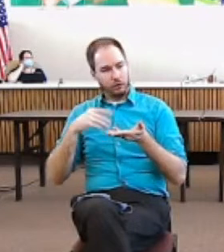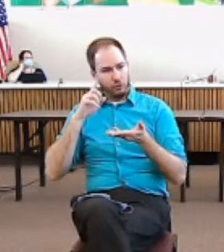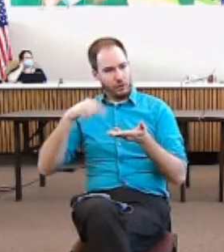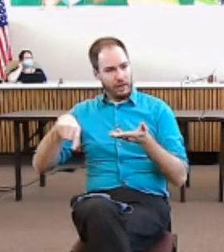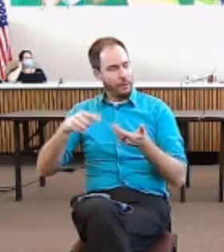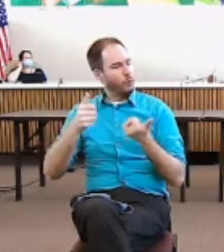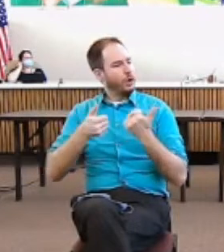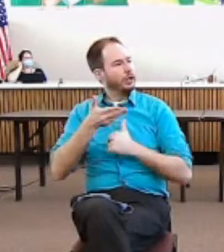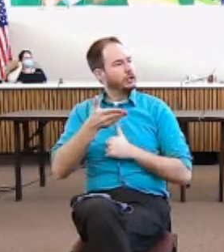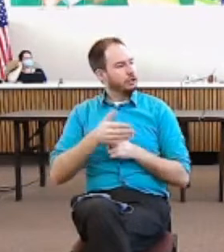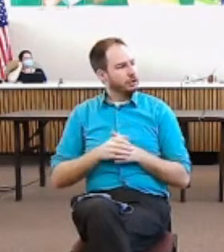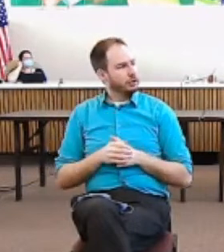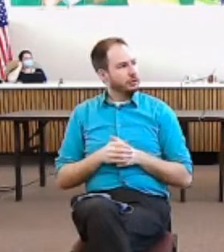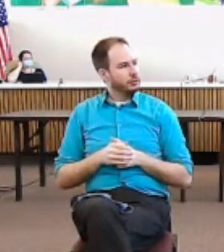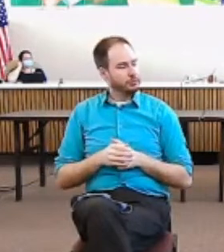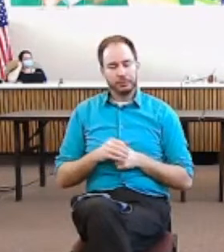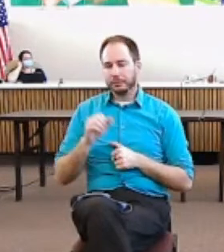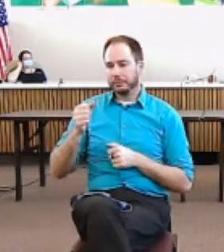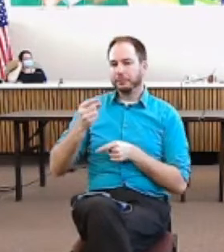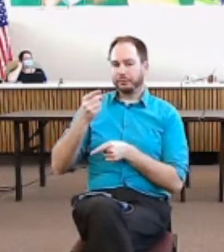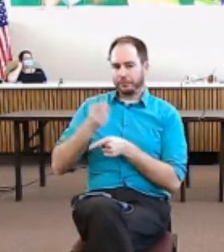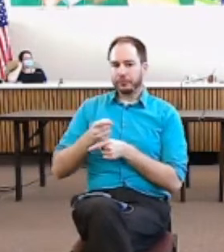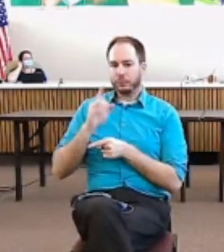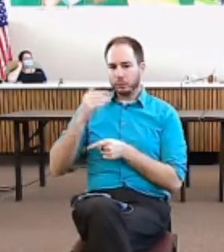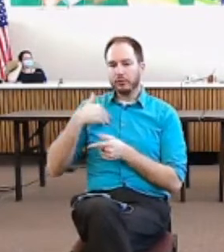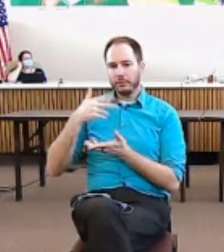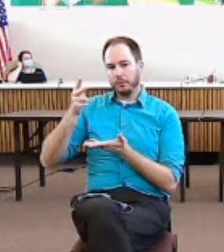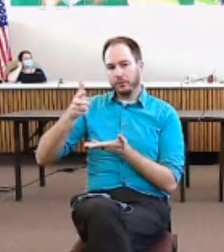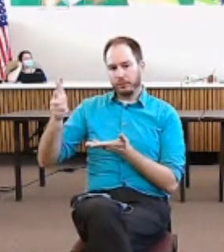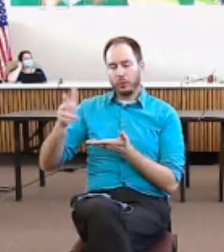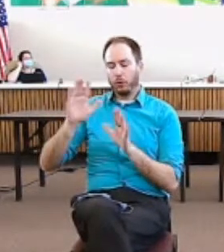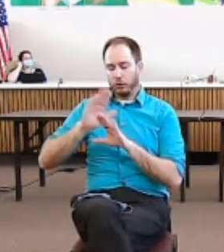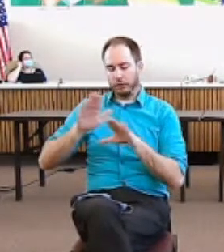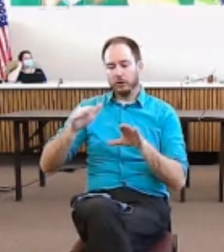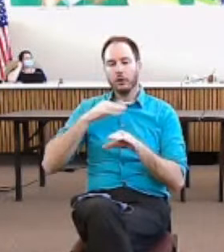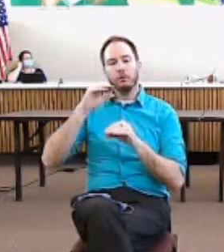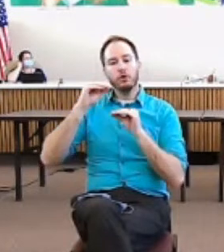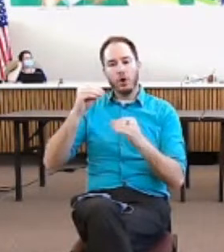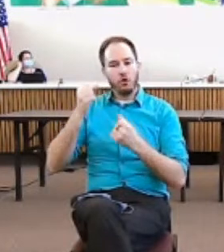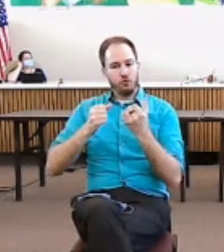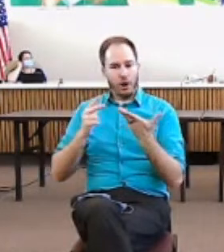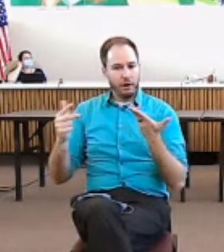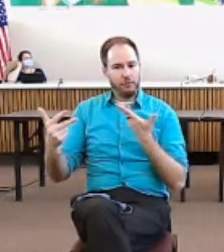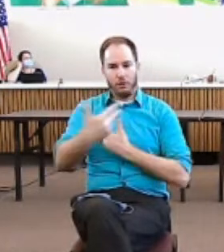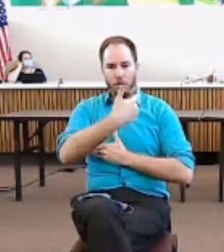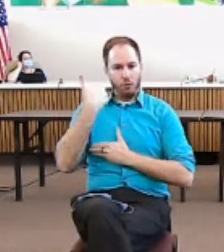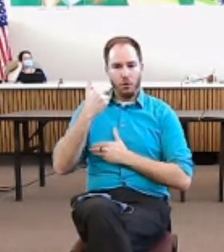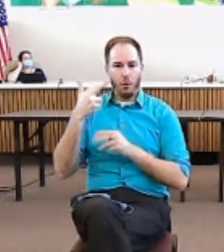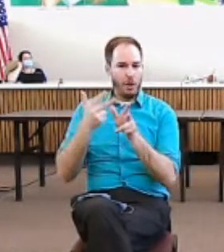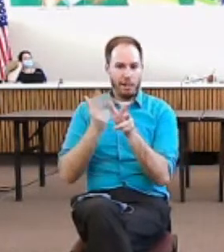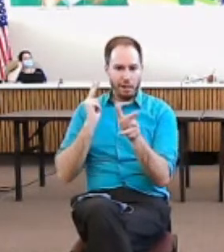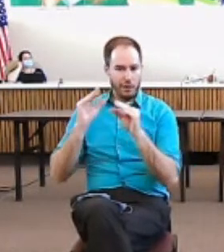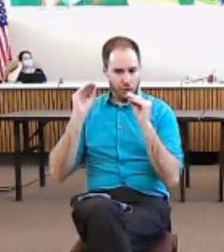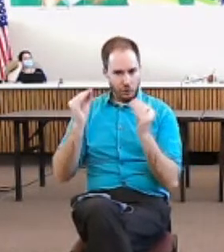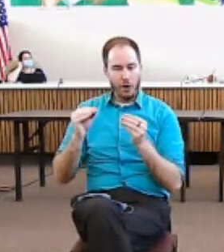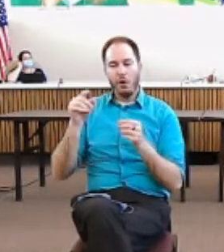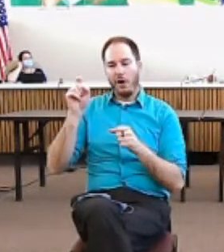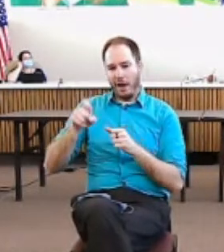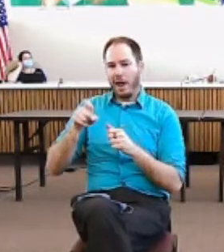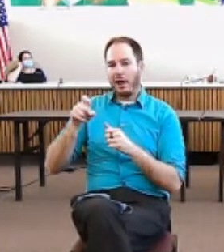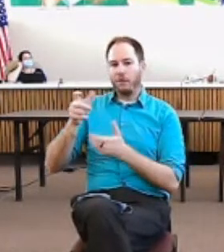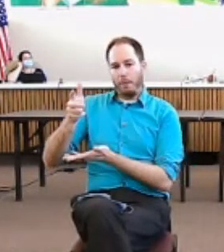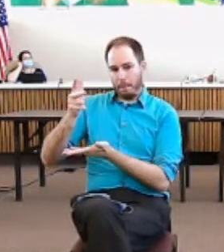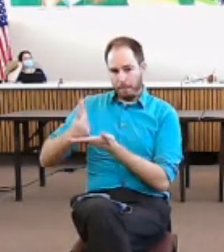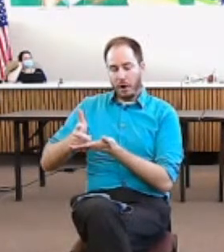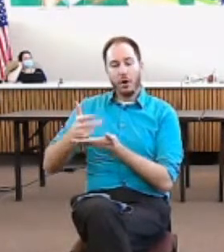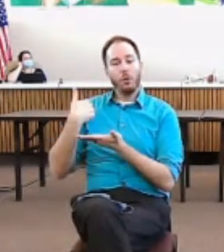that out? Correct. There is absolutely no drive-through and associated drive-through queuing. They would have to come in and park. We